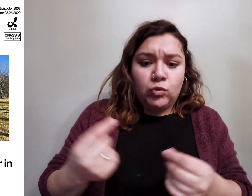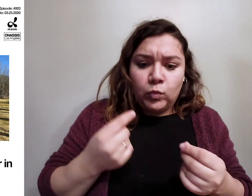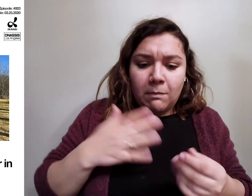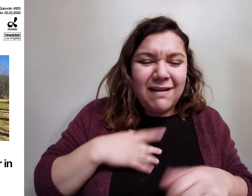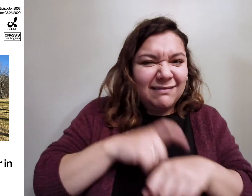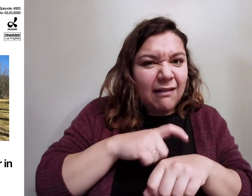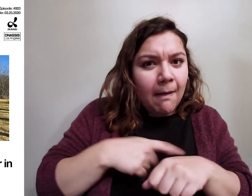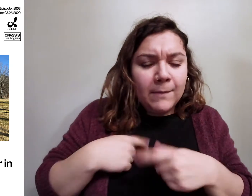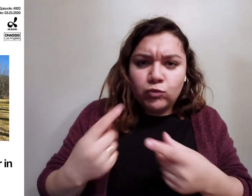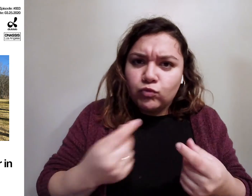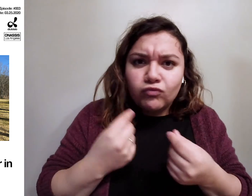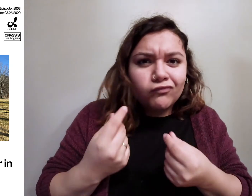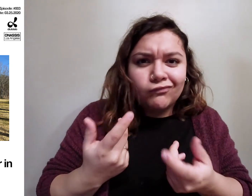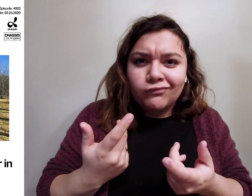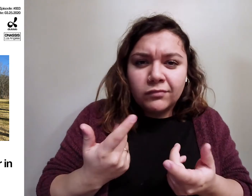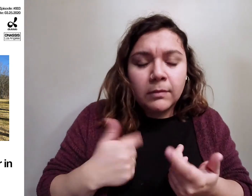I